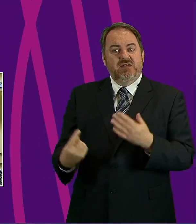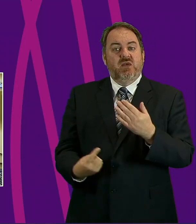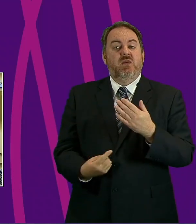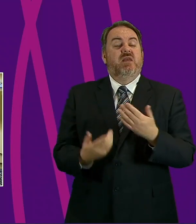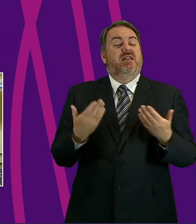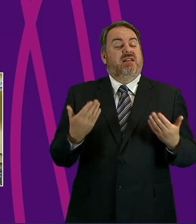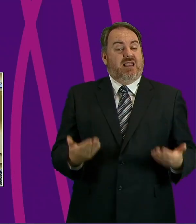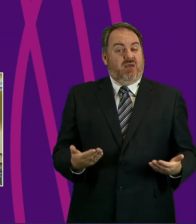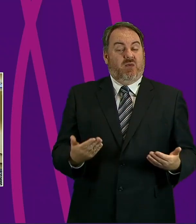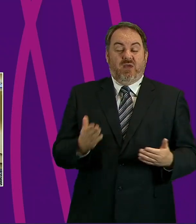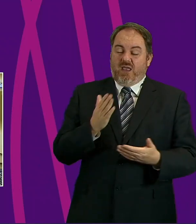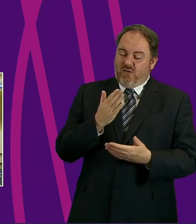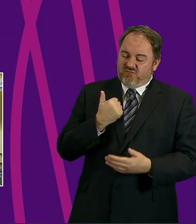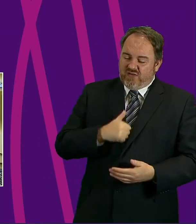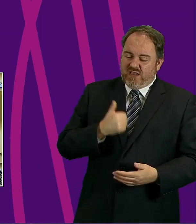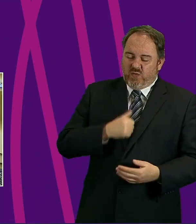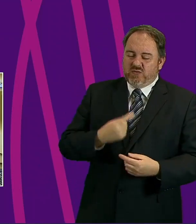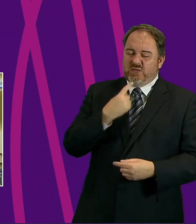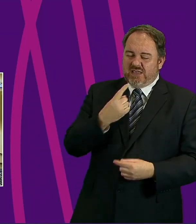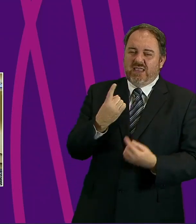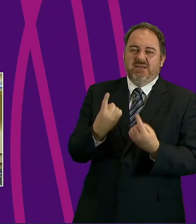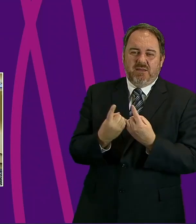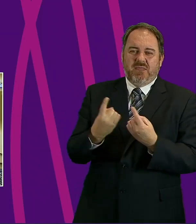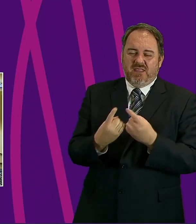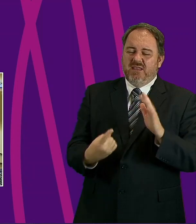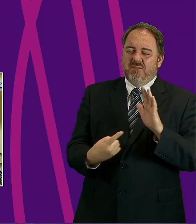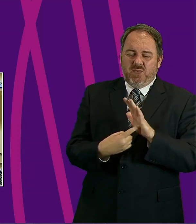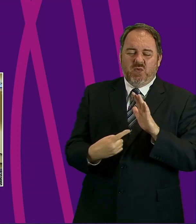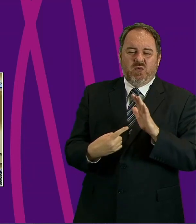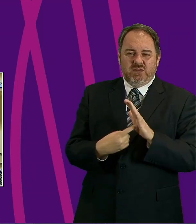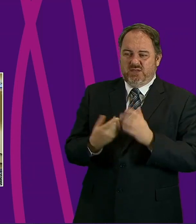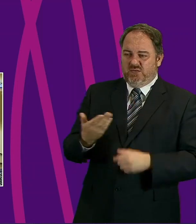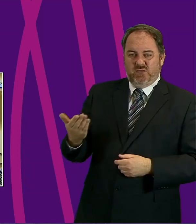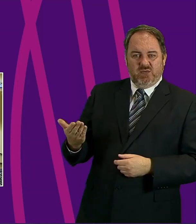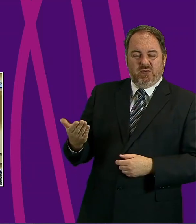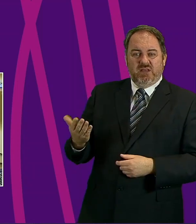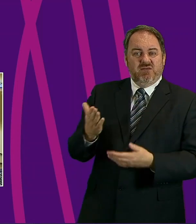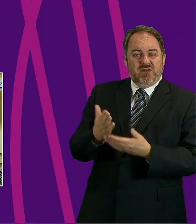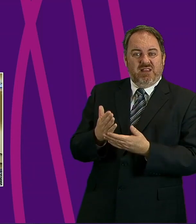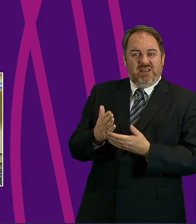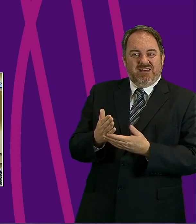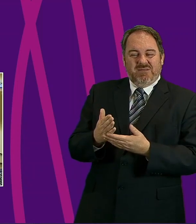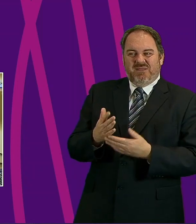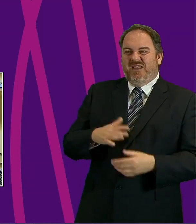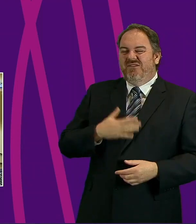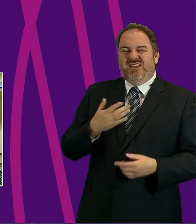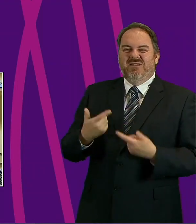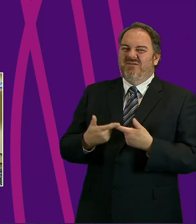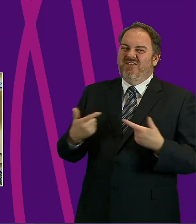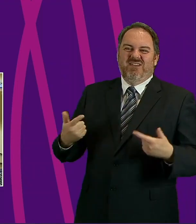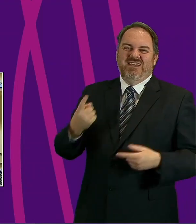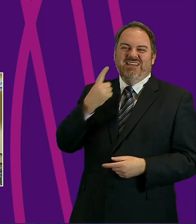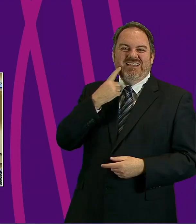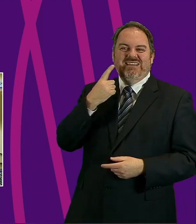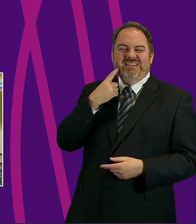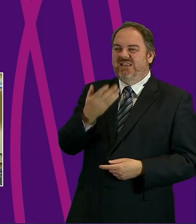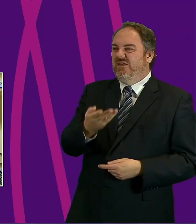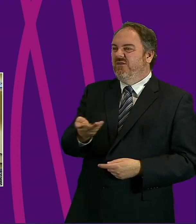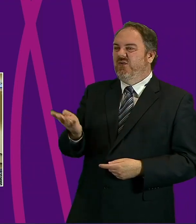let me stress a really important point here that I think perhaps sometimes it is convenient for some people